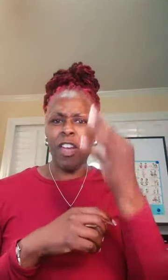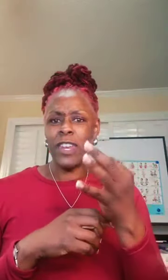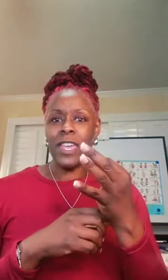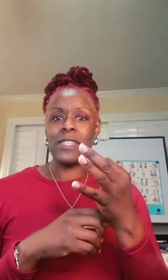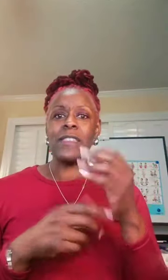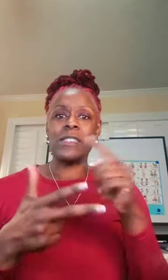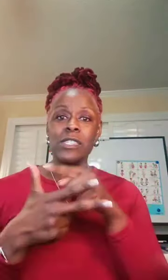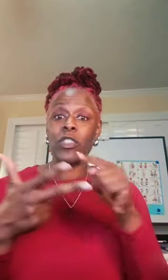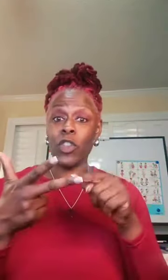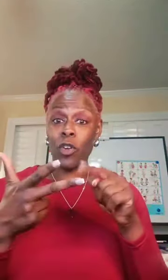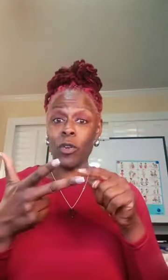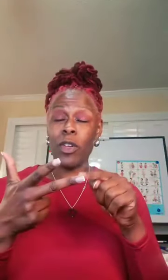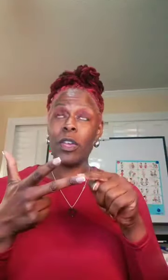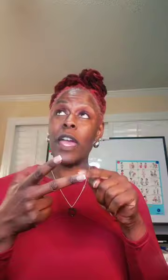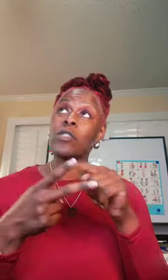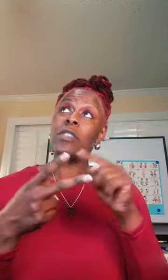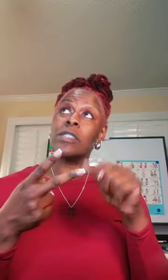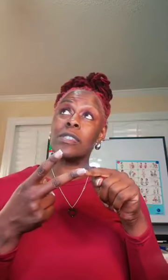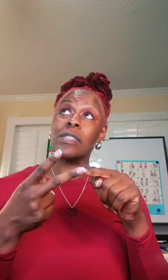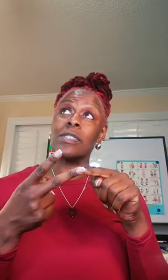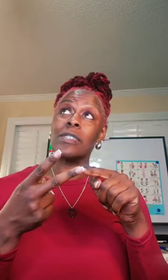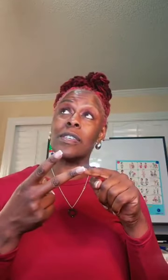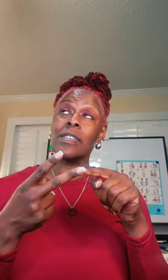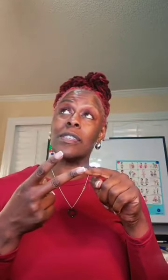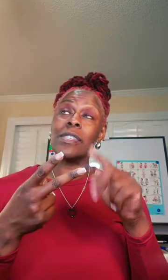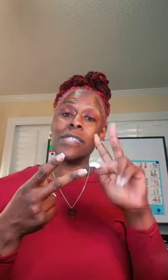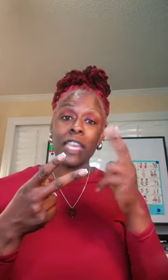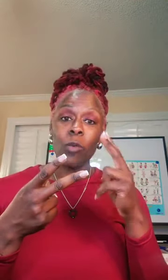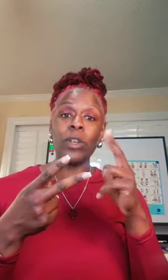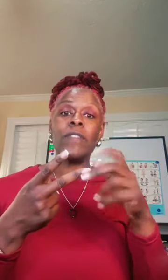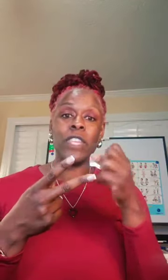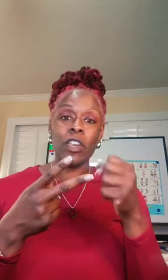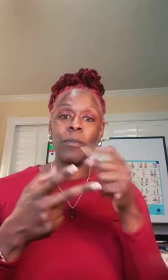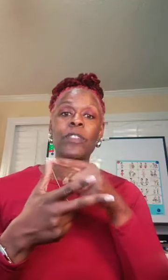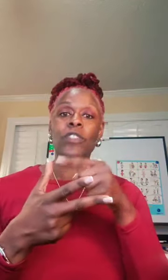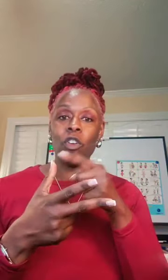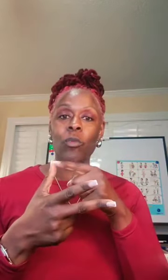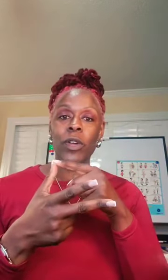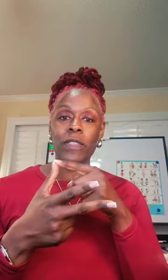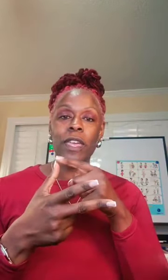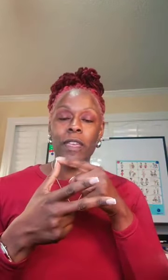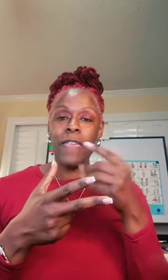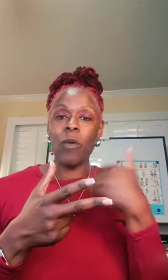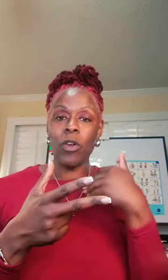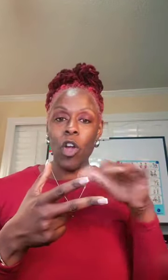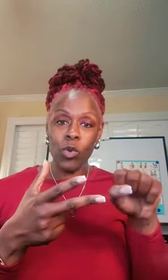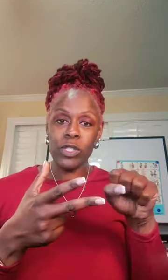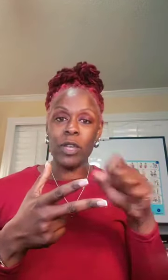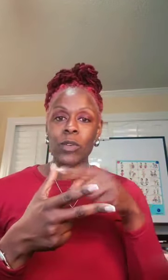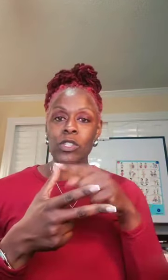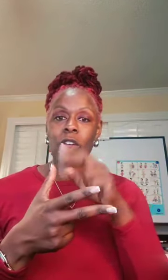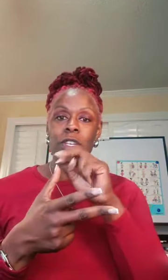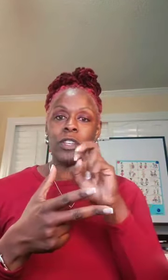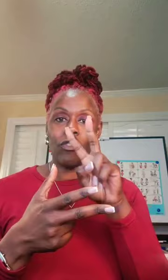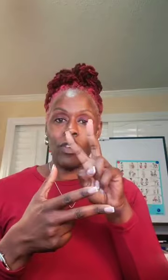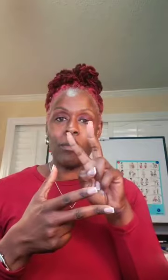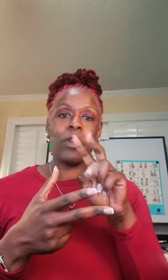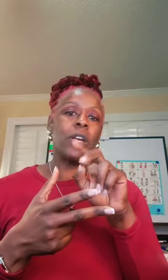Fridays. And this is the third. Actually, this is the second one of the year, but the third one that we're hosting. We started in November